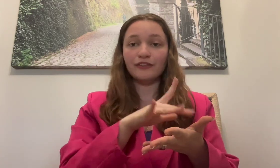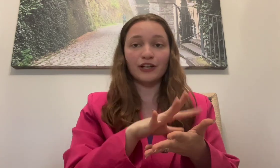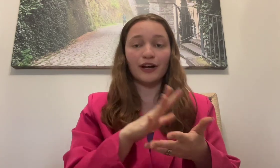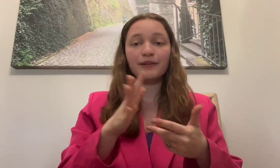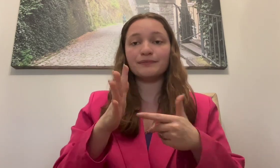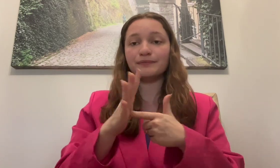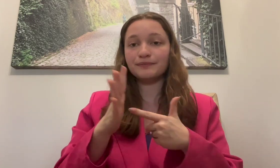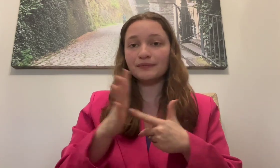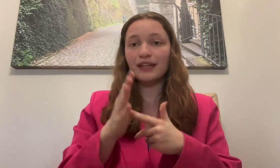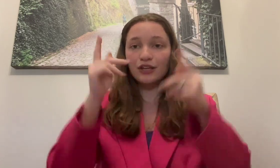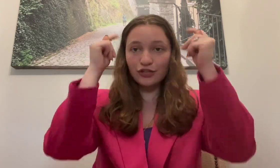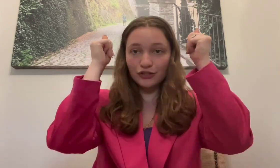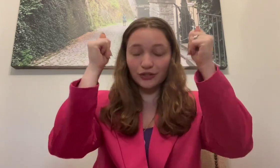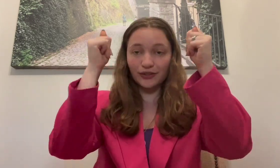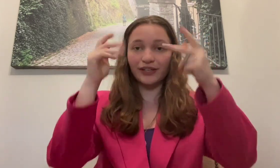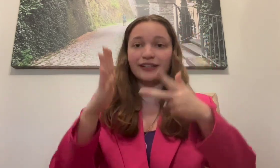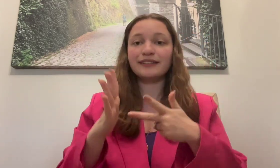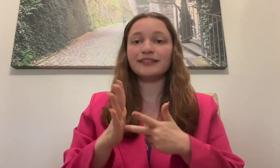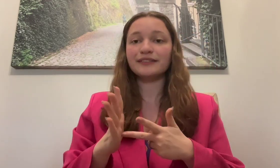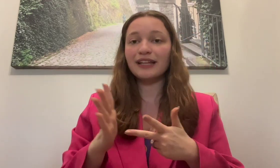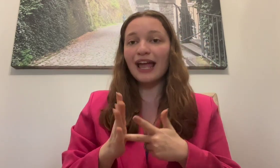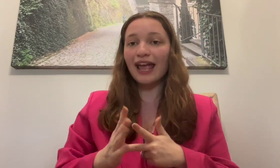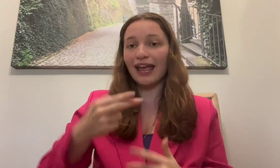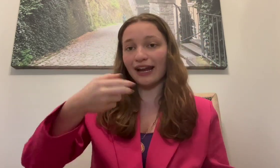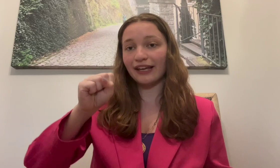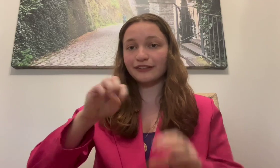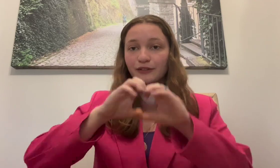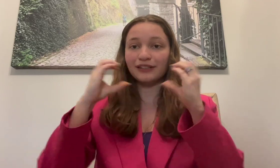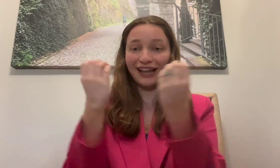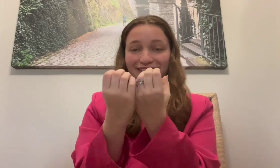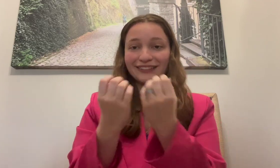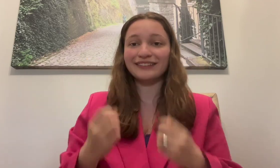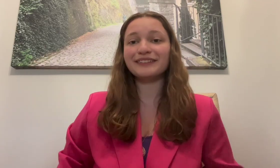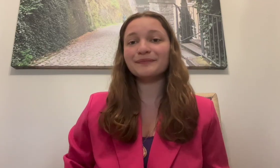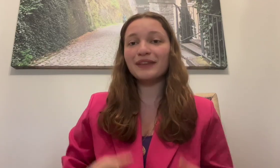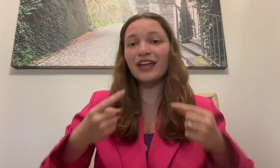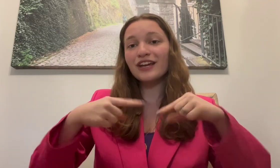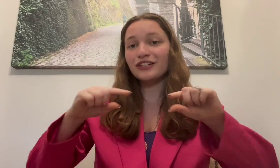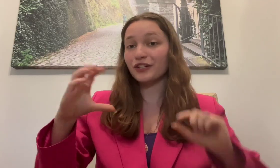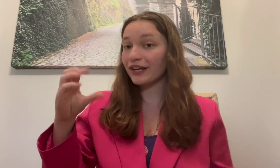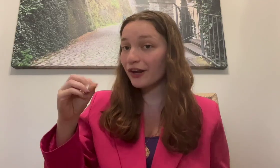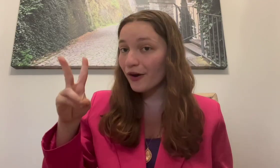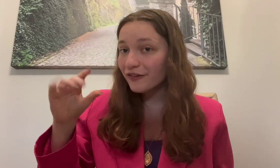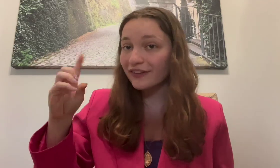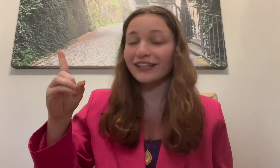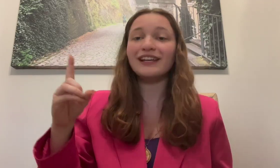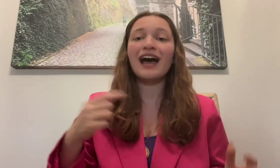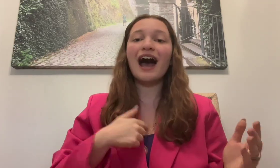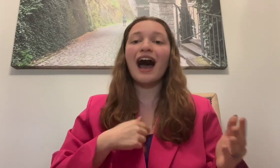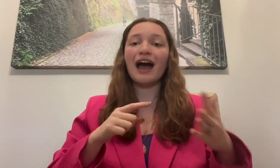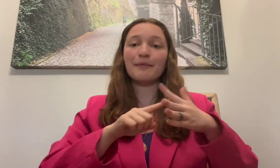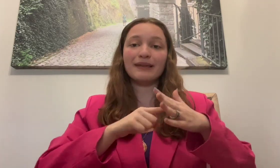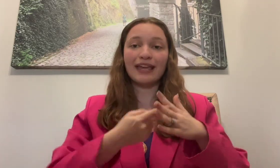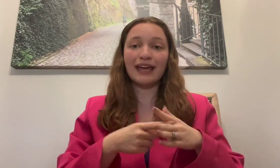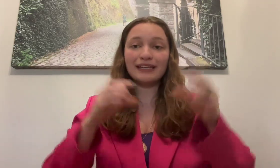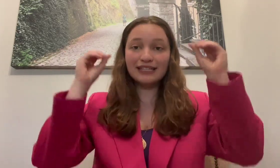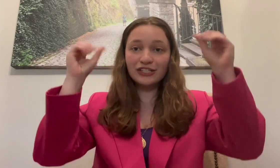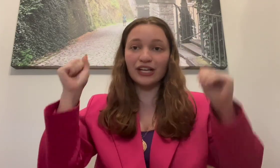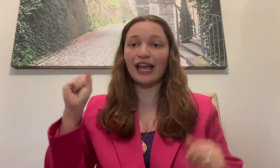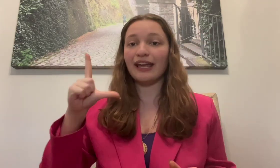self-taught, tutors, and high school classes. During COVID, I began teaching